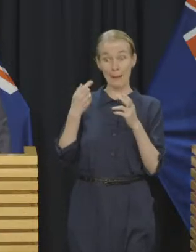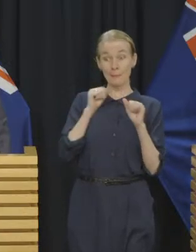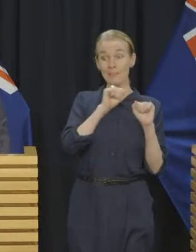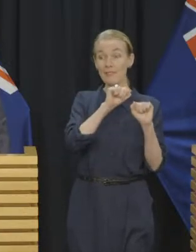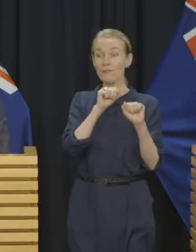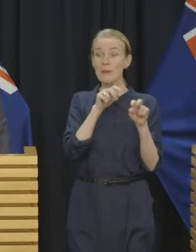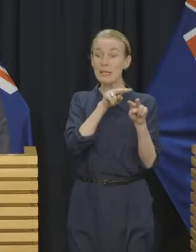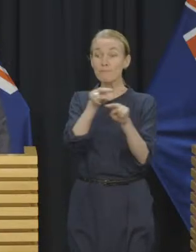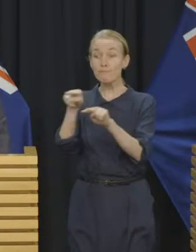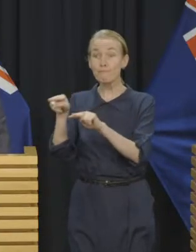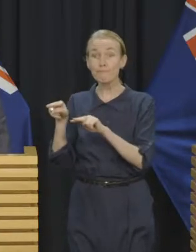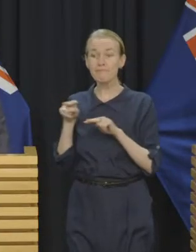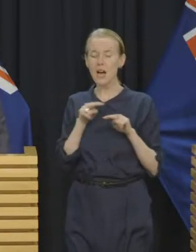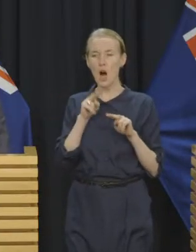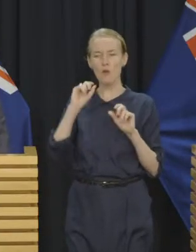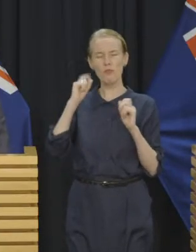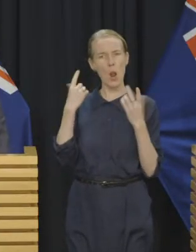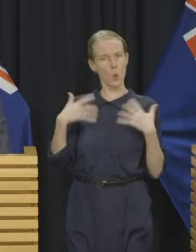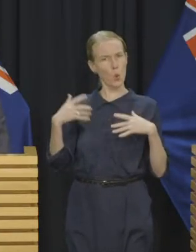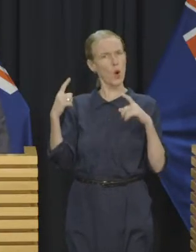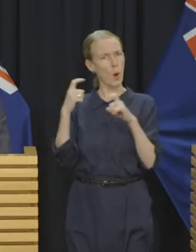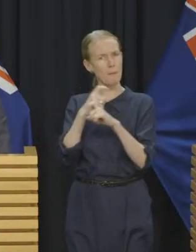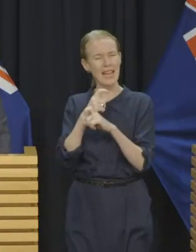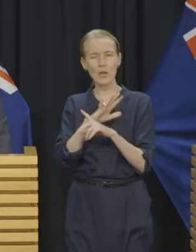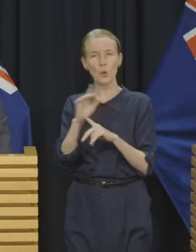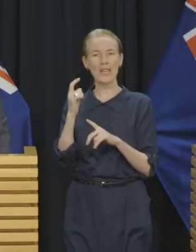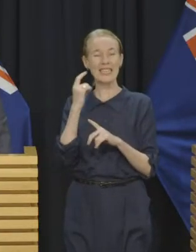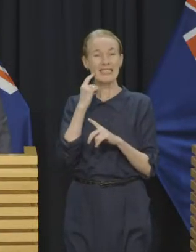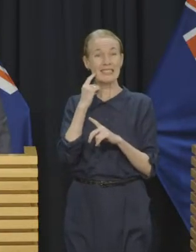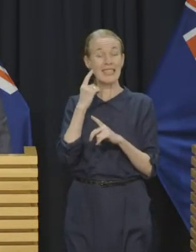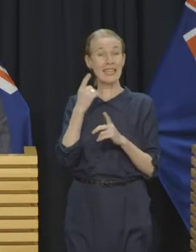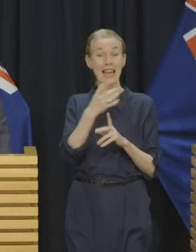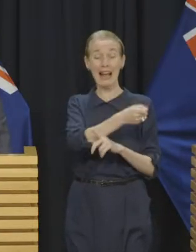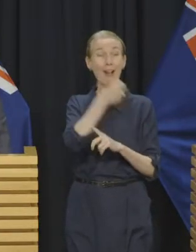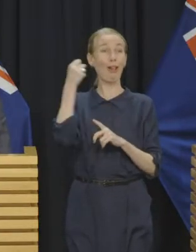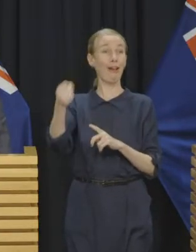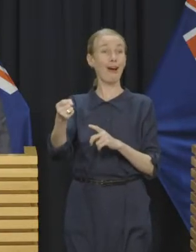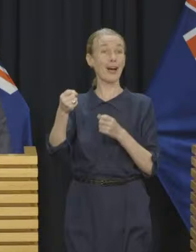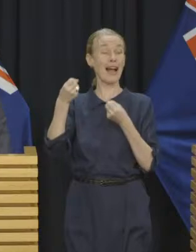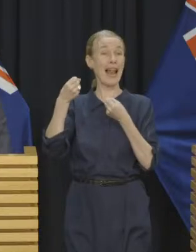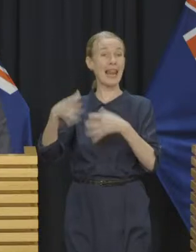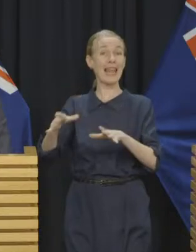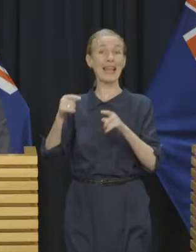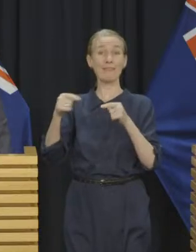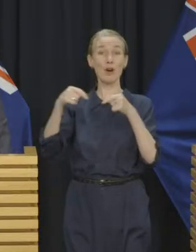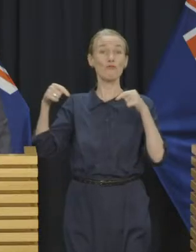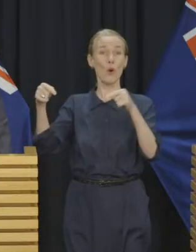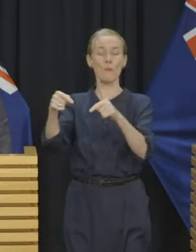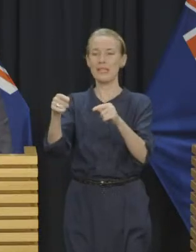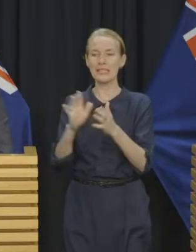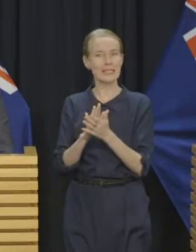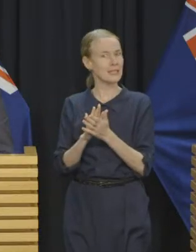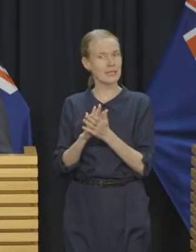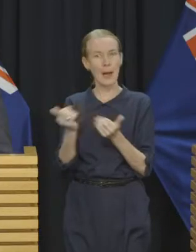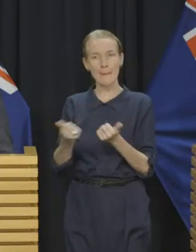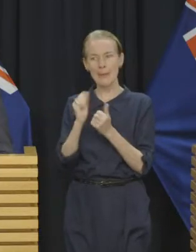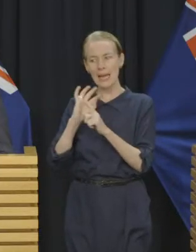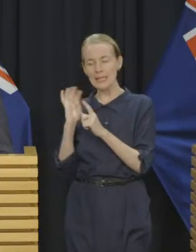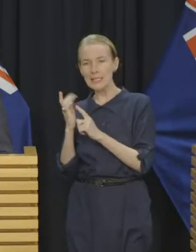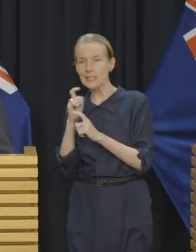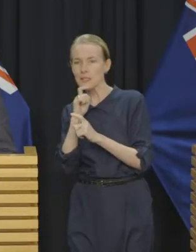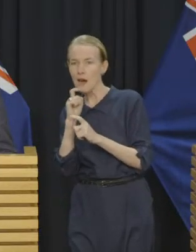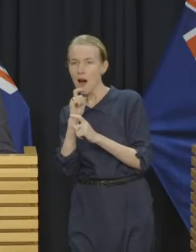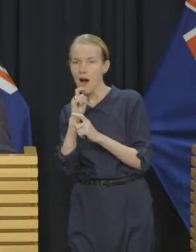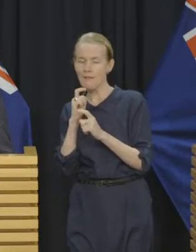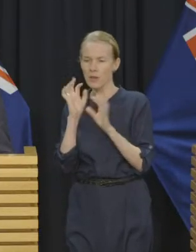saying to someone, here's a hotel room, go and stay in there for 2 weeks. There's a lot that goes into running these facilities. There are a lot of people involved. So it's not just a